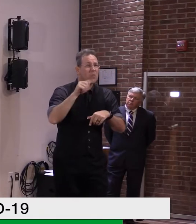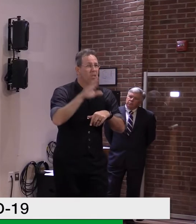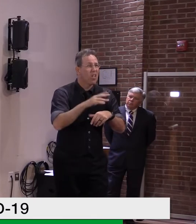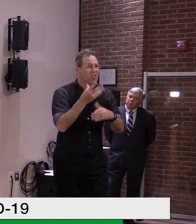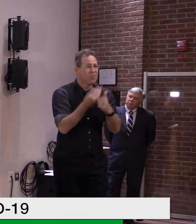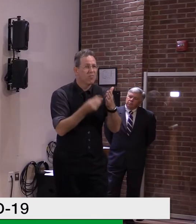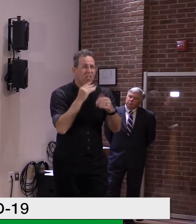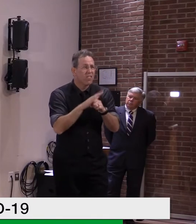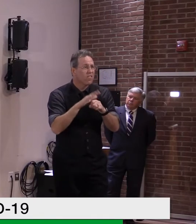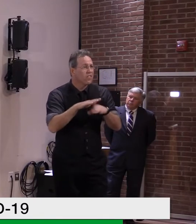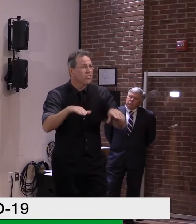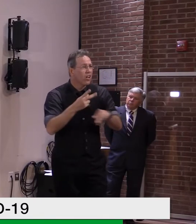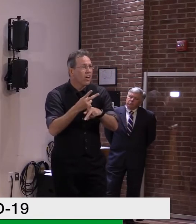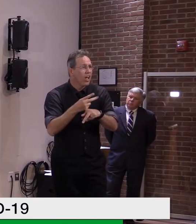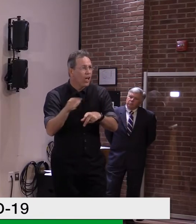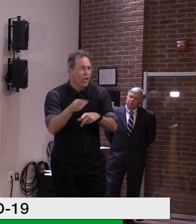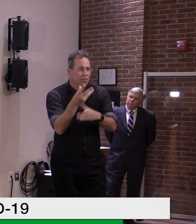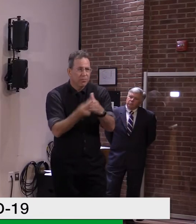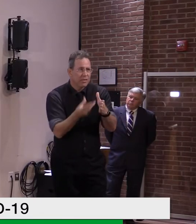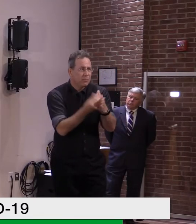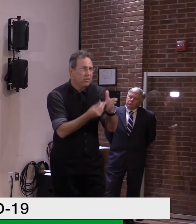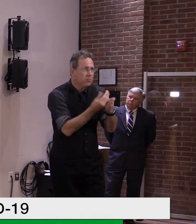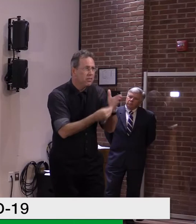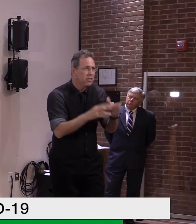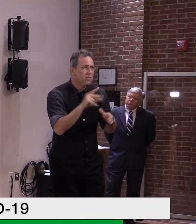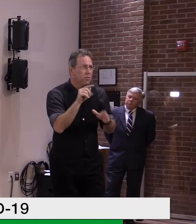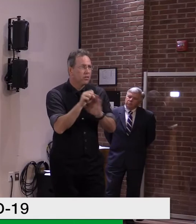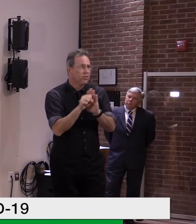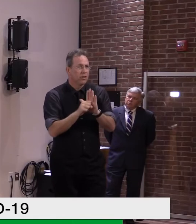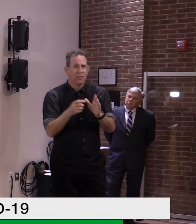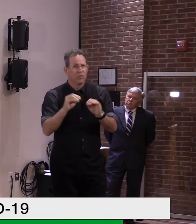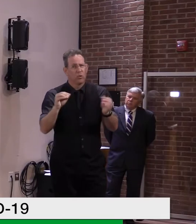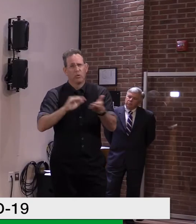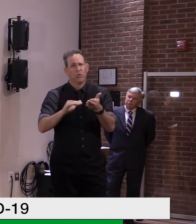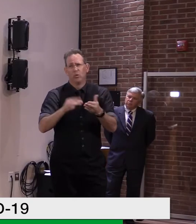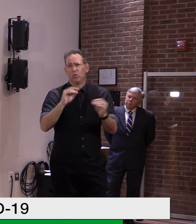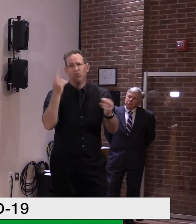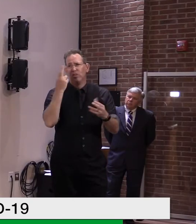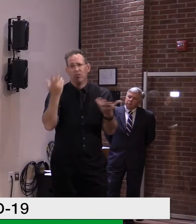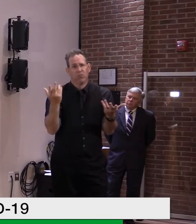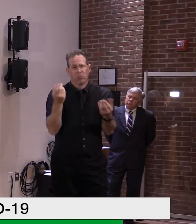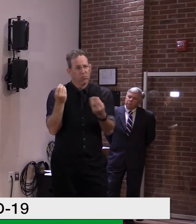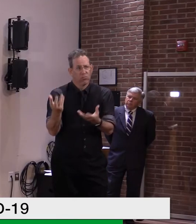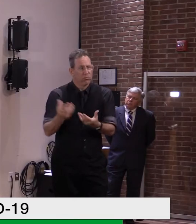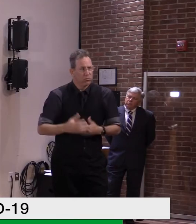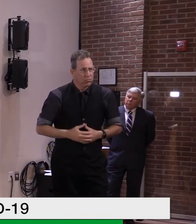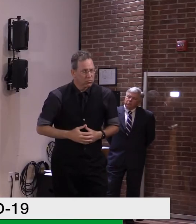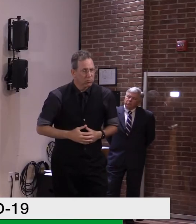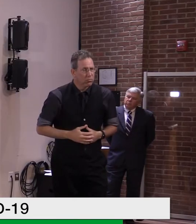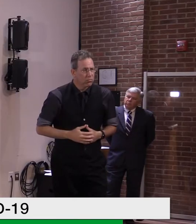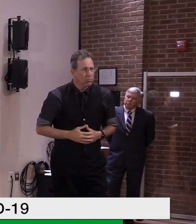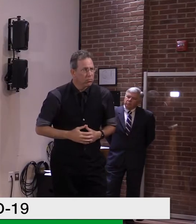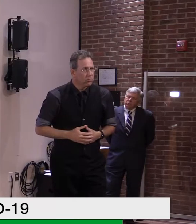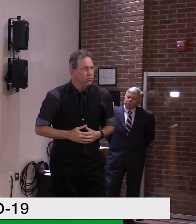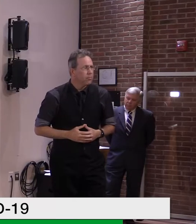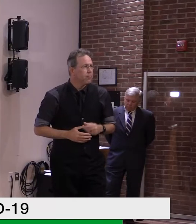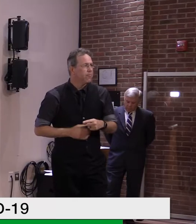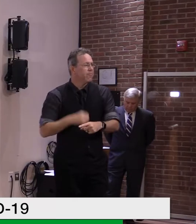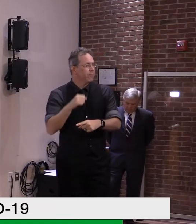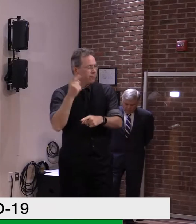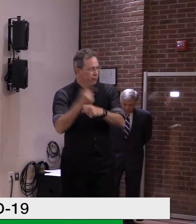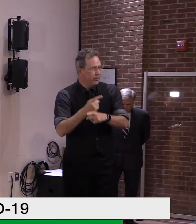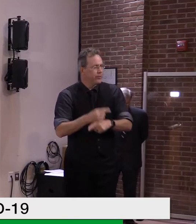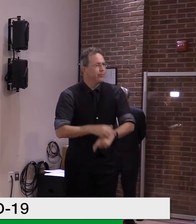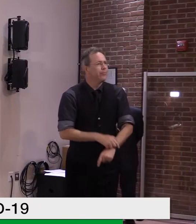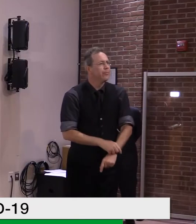general lack of child care in the state is no excuse, I believe I heard you say. That's correct. They would have to show a good faith